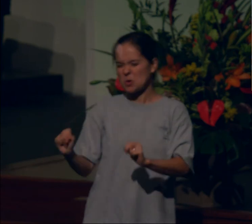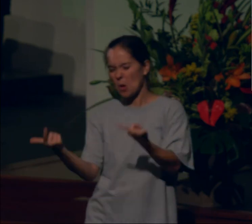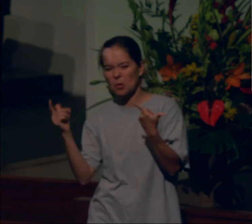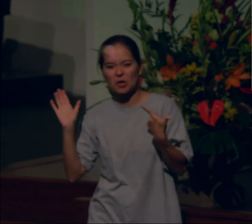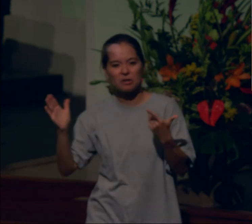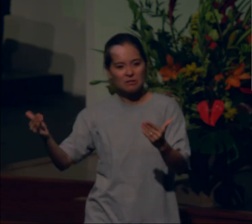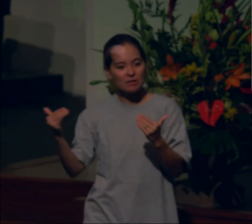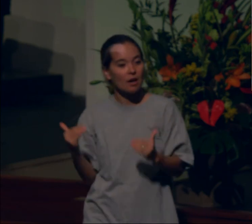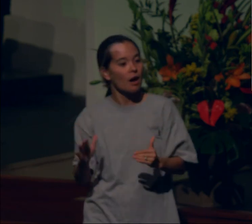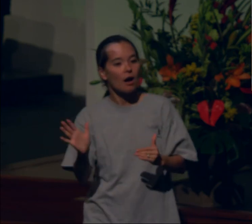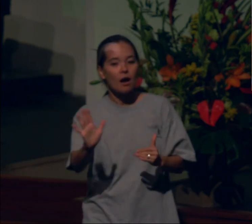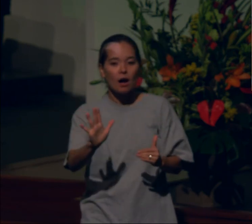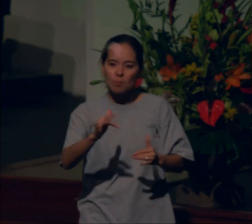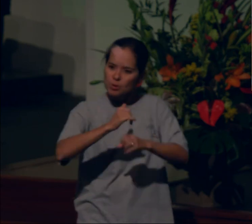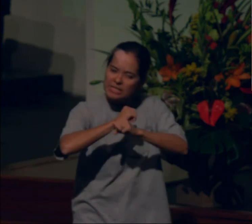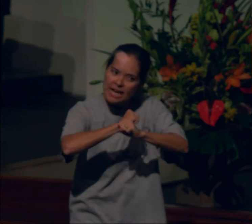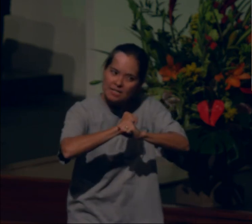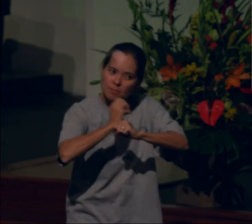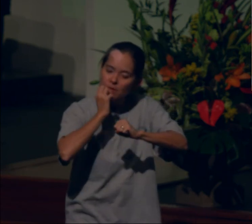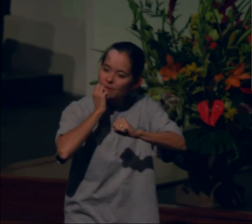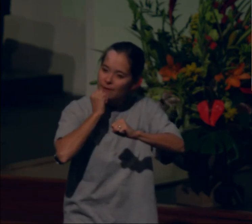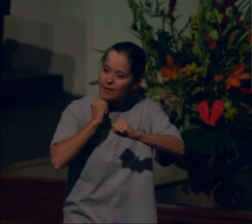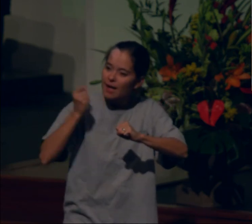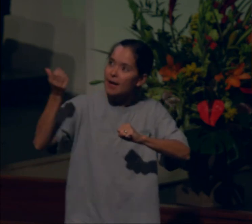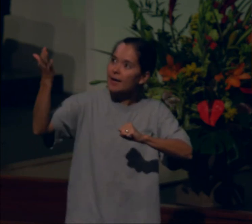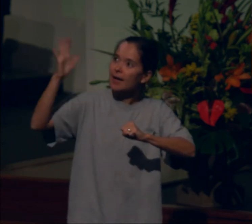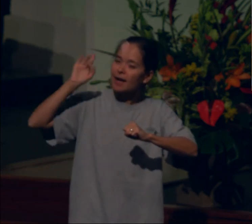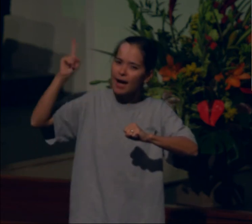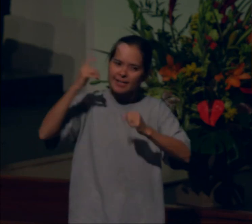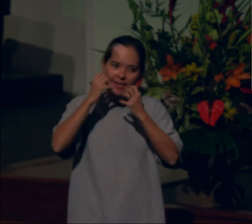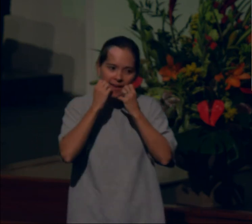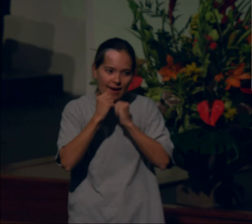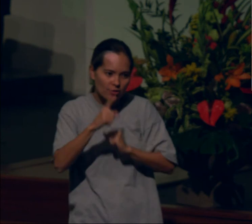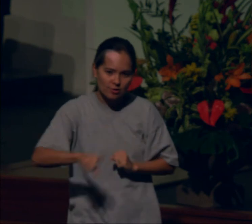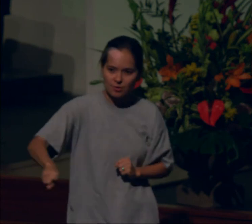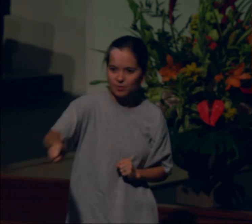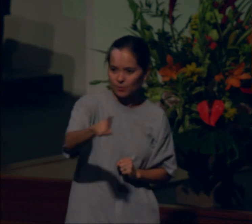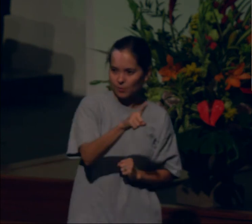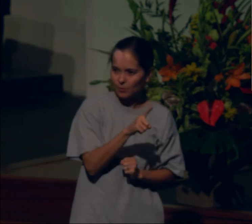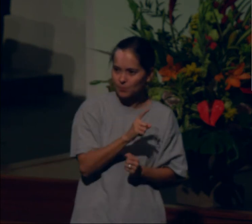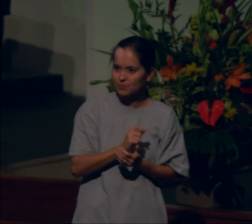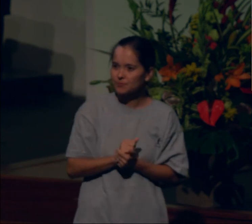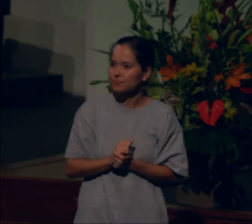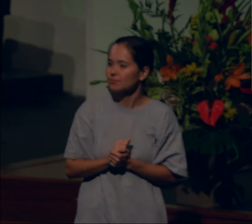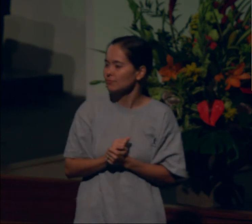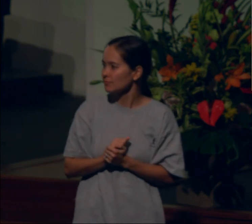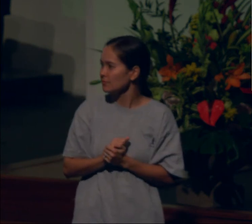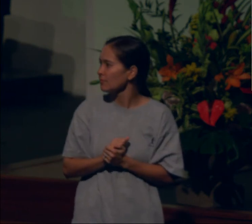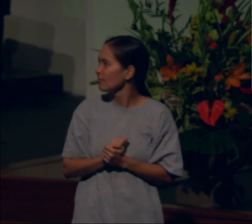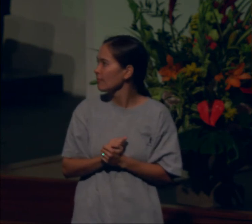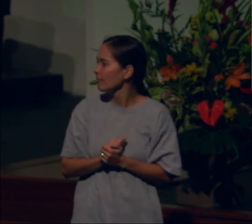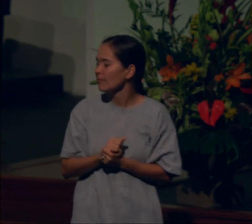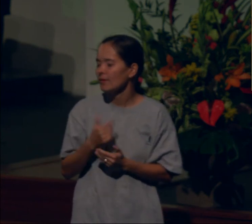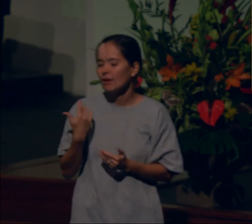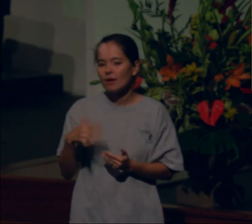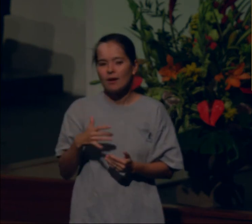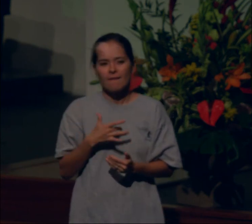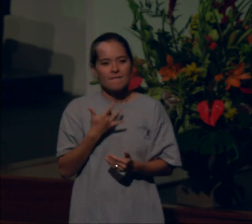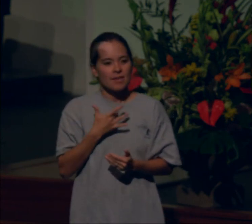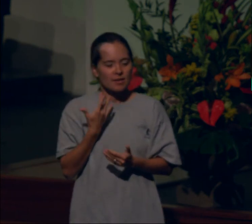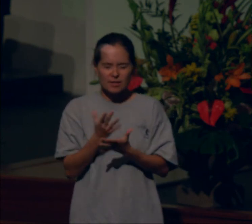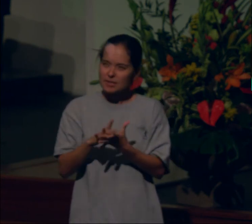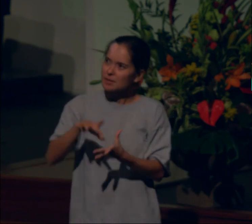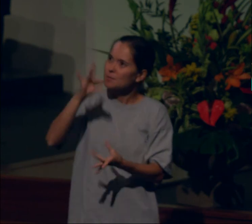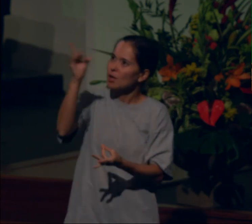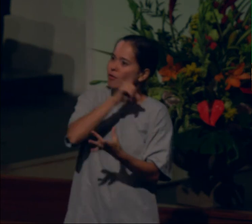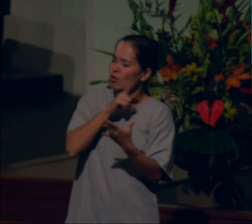You are protectable because that's how much God cares about you. Amen. My Lord, I feel the Spirit of the Lord